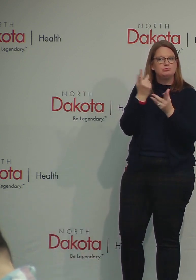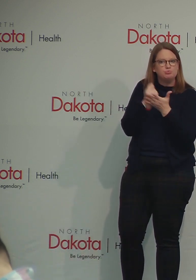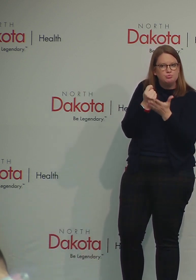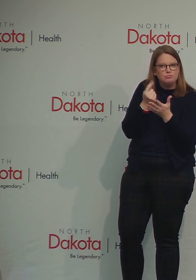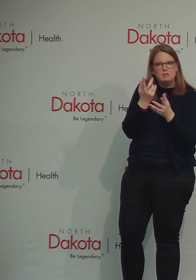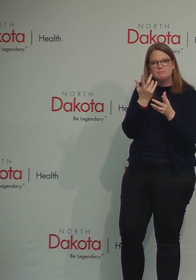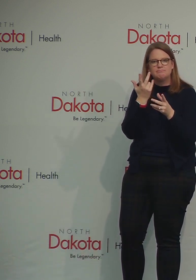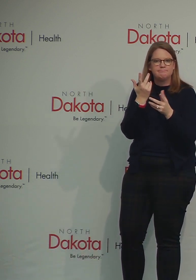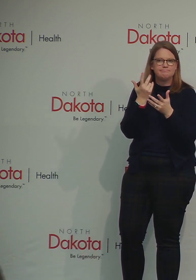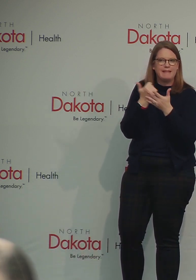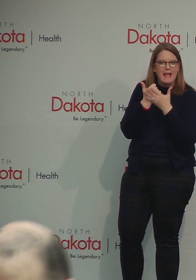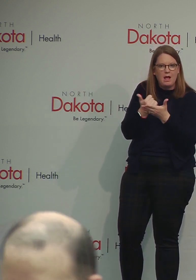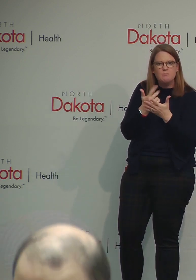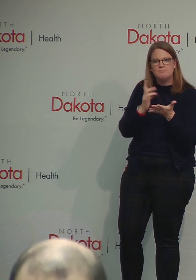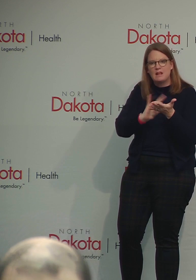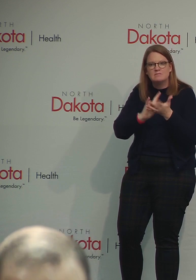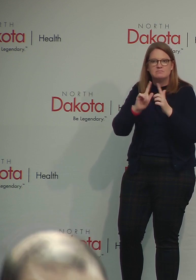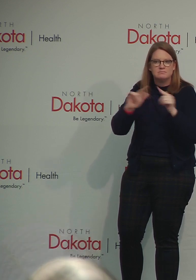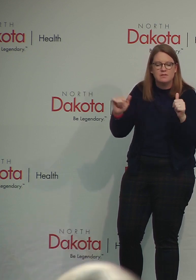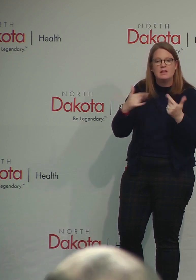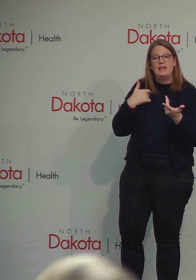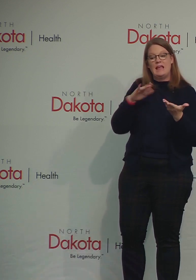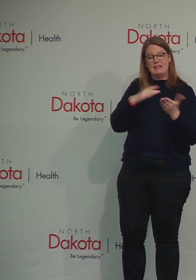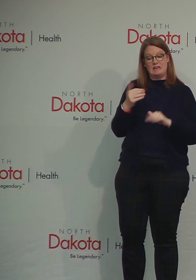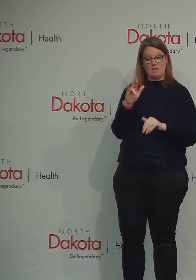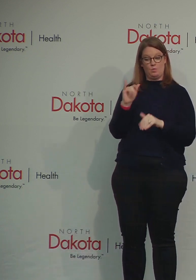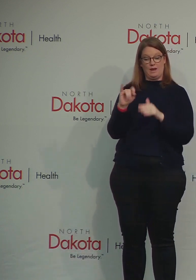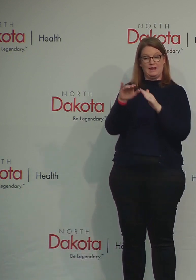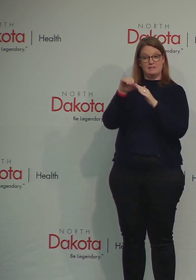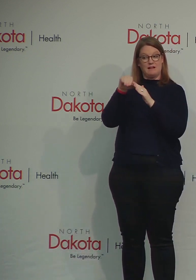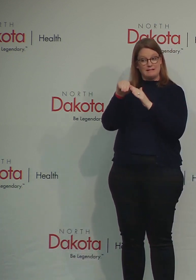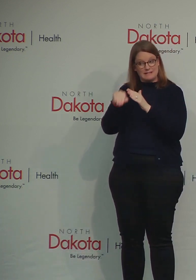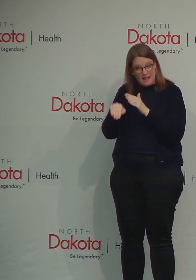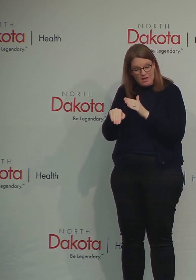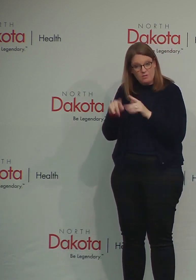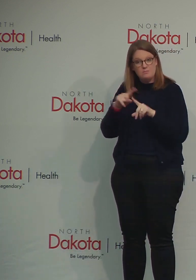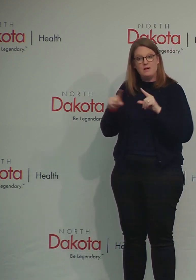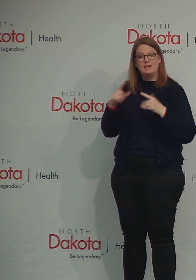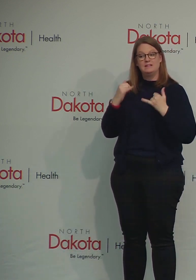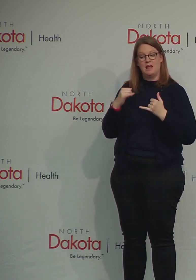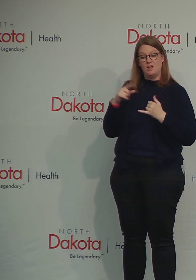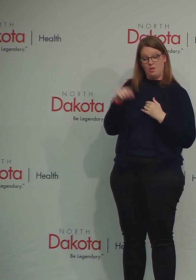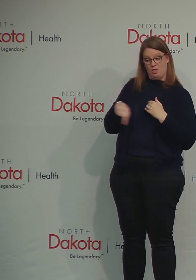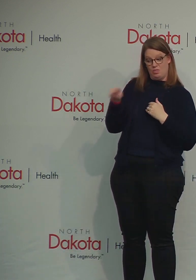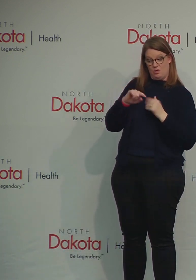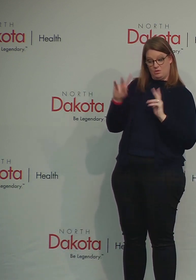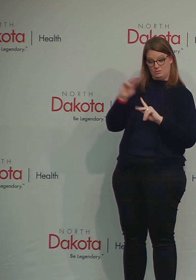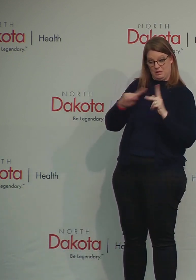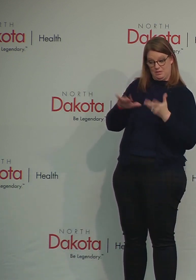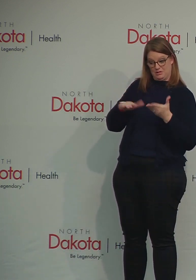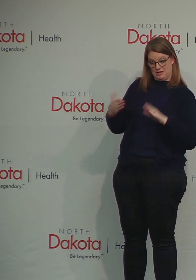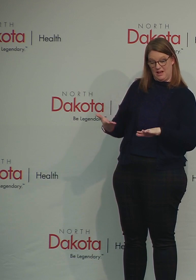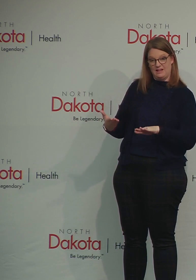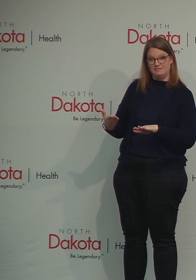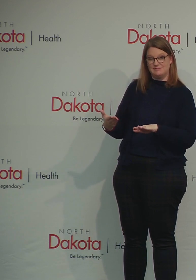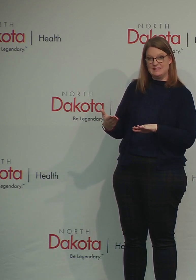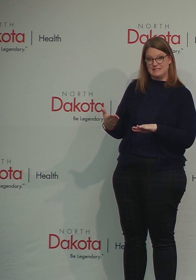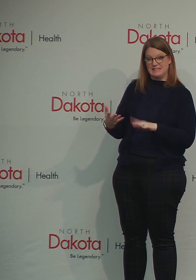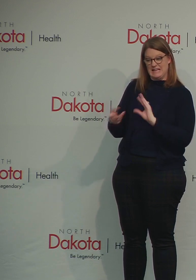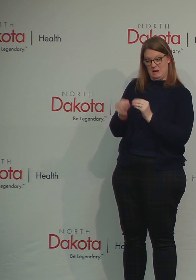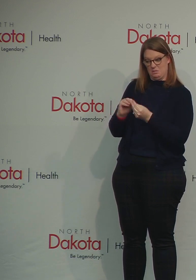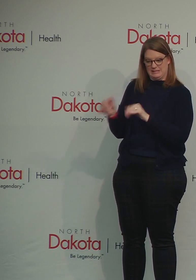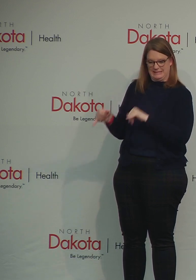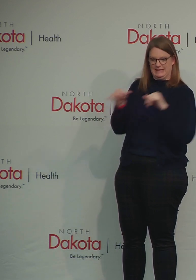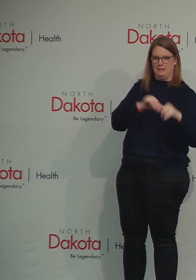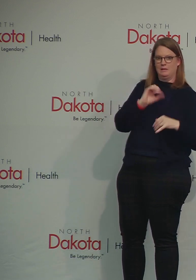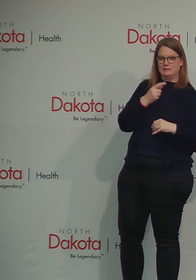death rate has gone down as a percentage of infections, but those that are dying are nearing the records we had last April. So those